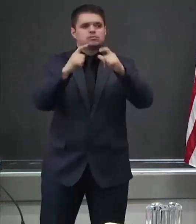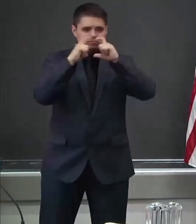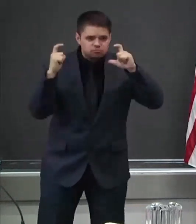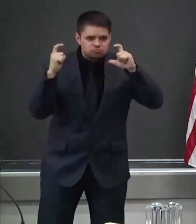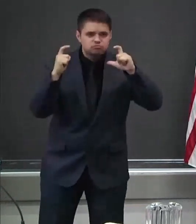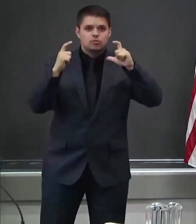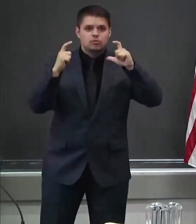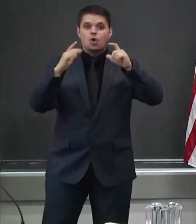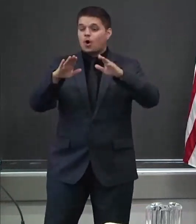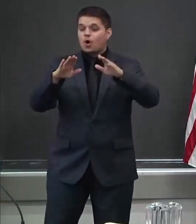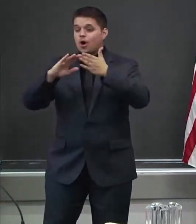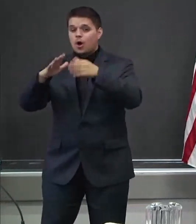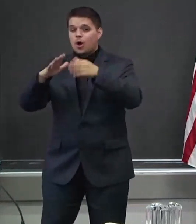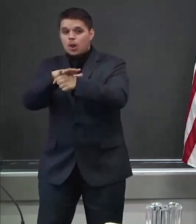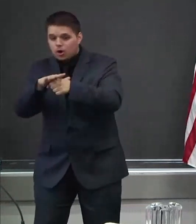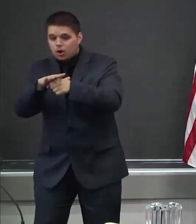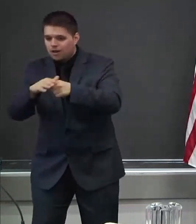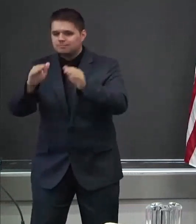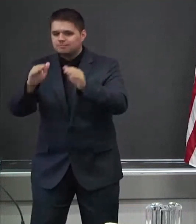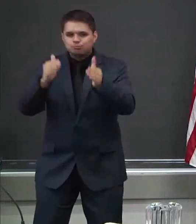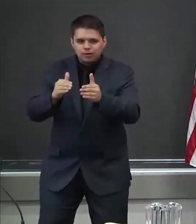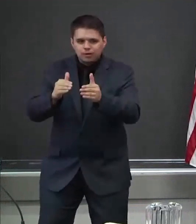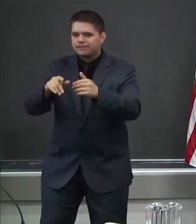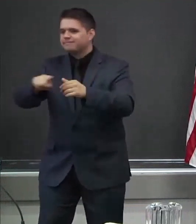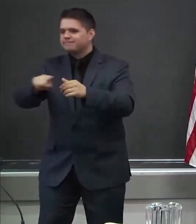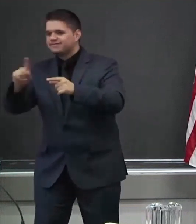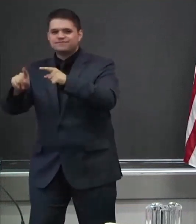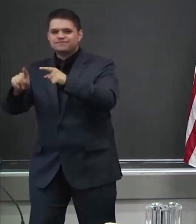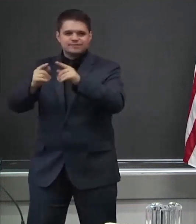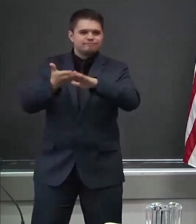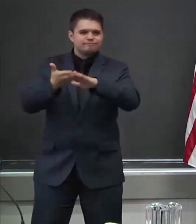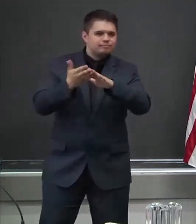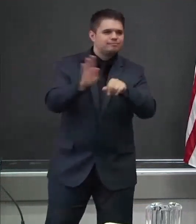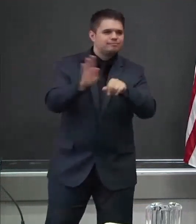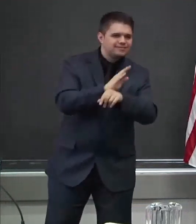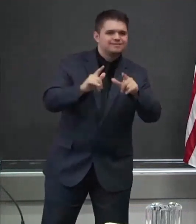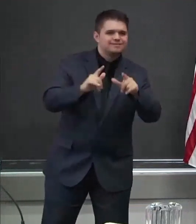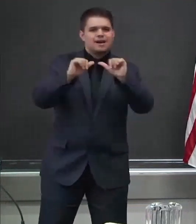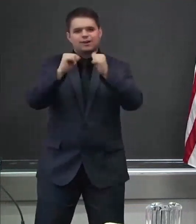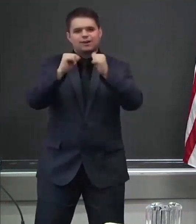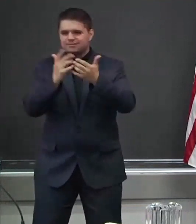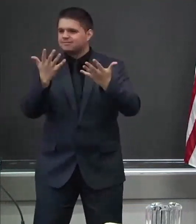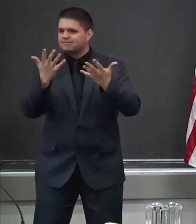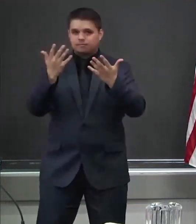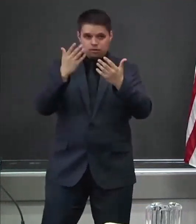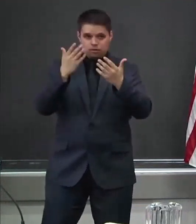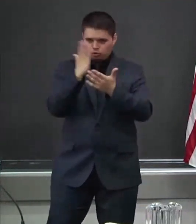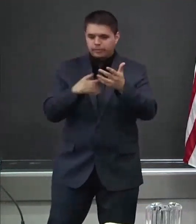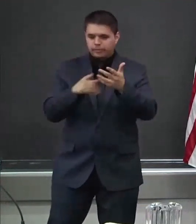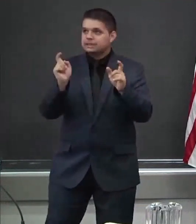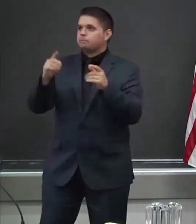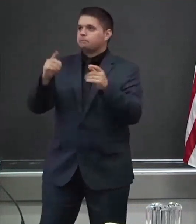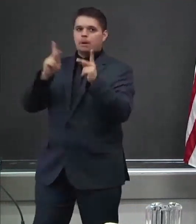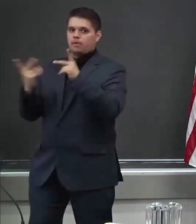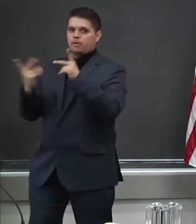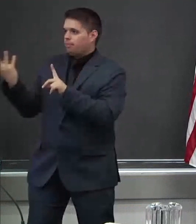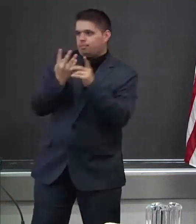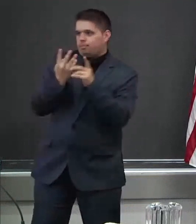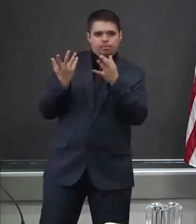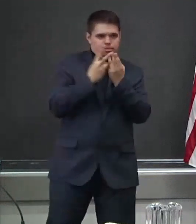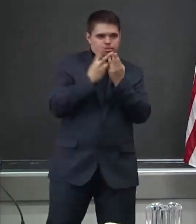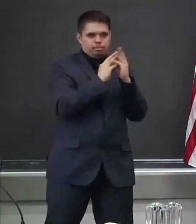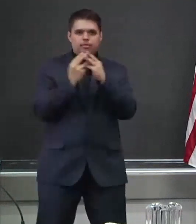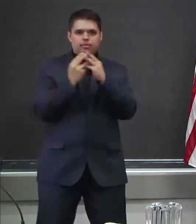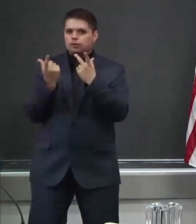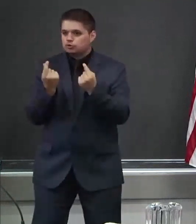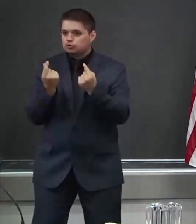jurisdictions, particularly cities and counties with larger densities and populations, who want to pass ordinances